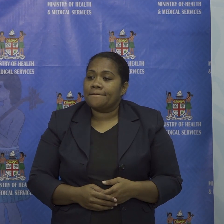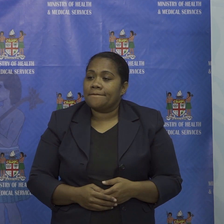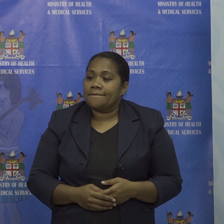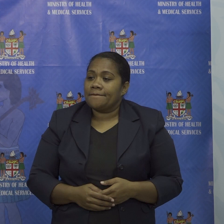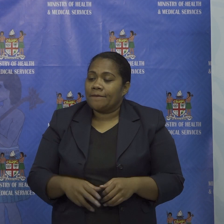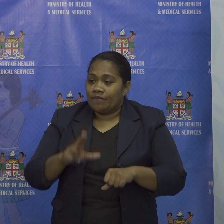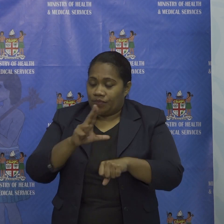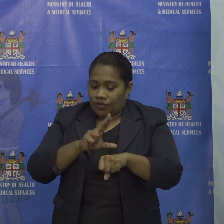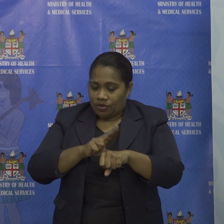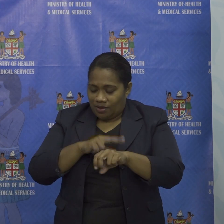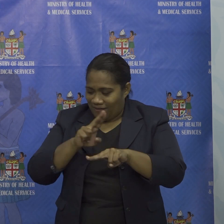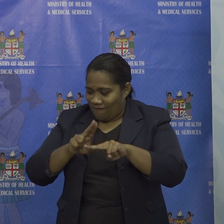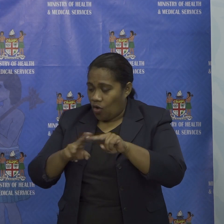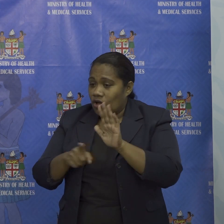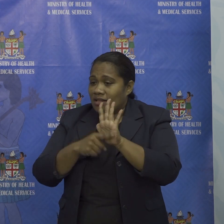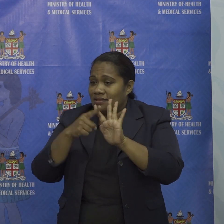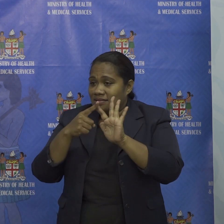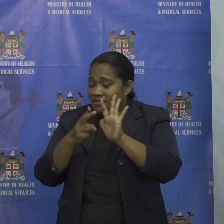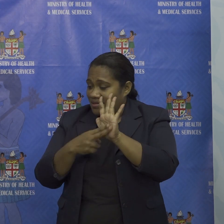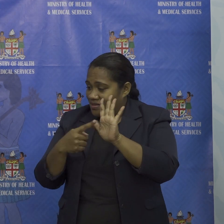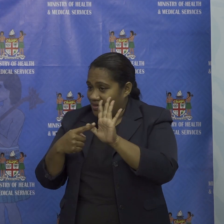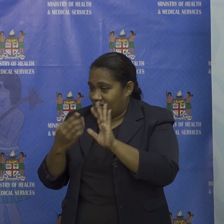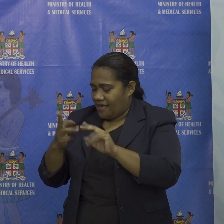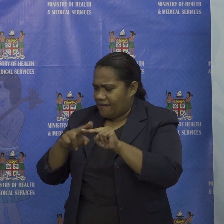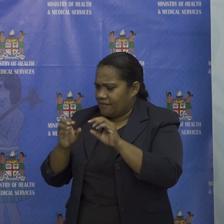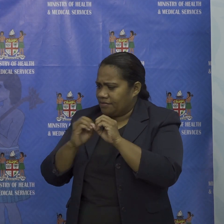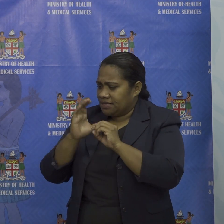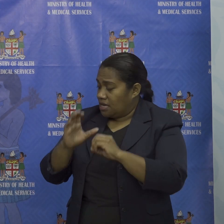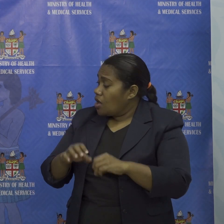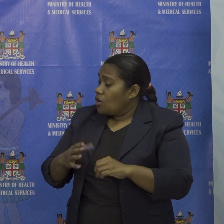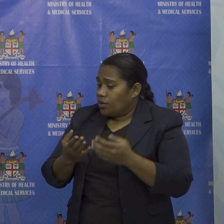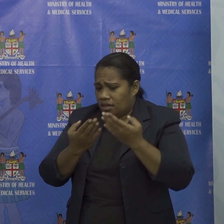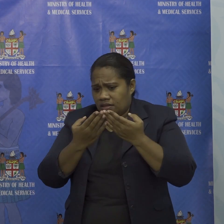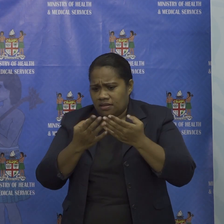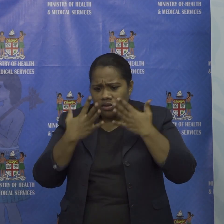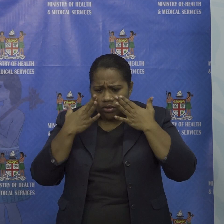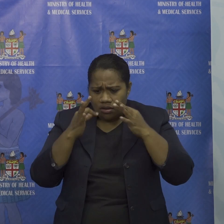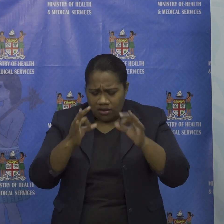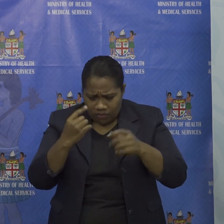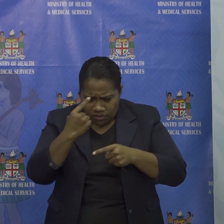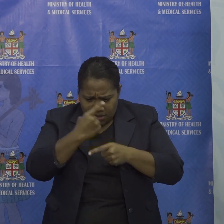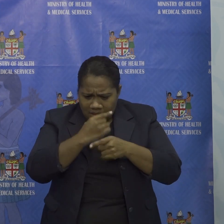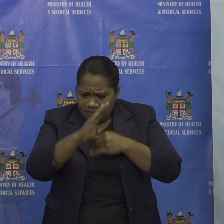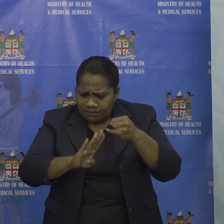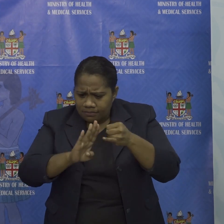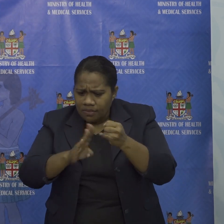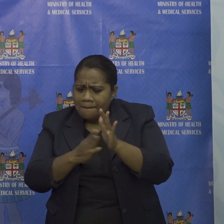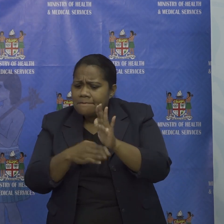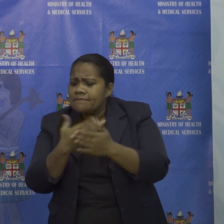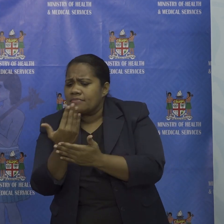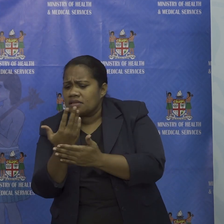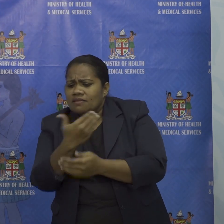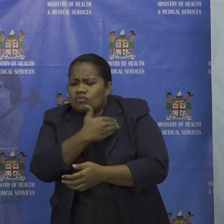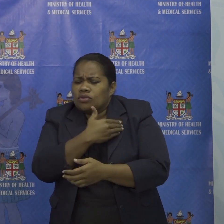Dr. Fong, Lena Reese from FBC News. With the curfew being imposed from tonight until Monday morning, what does this mean in terms for